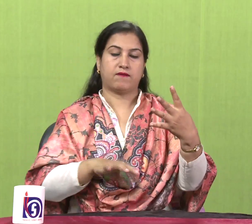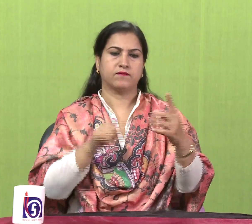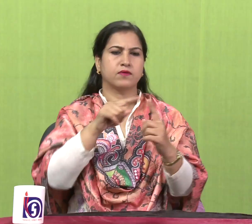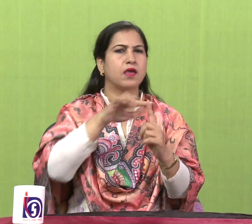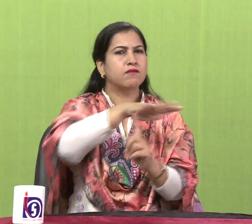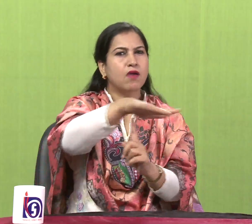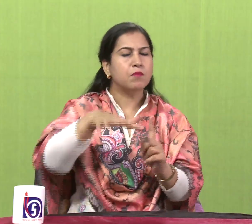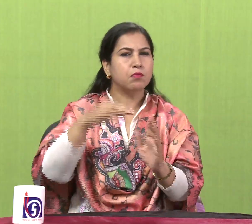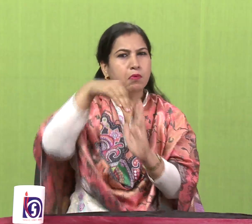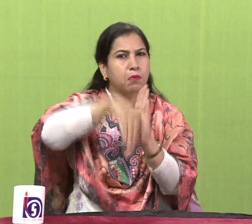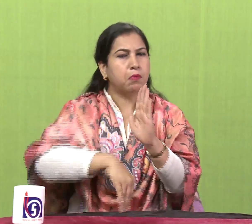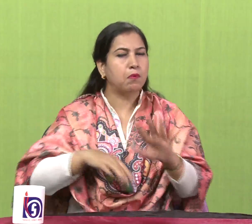environmental degradation.